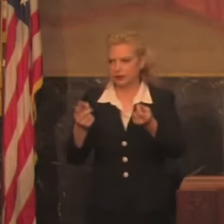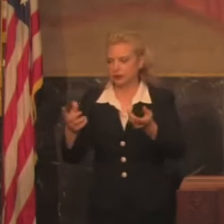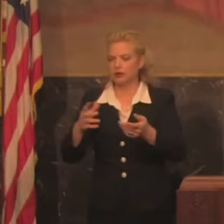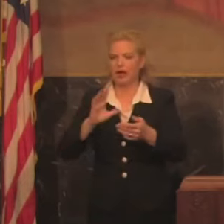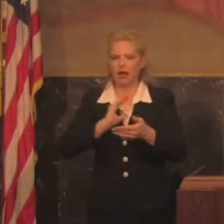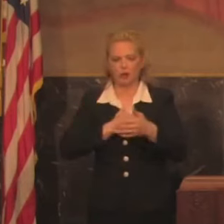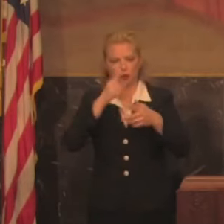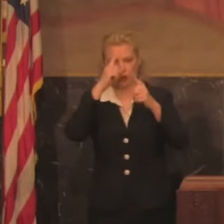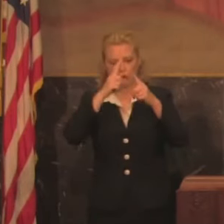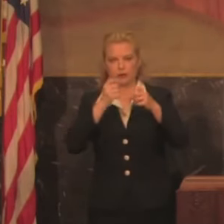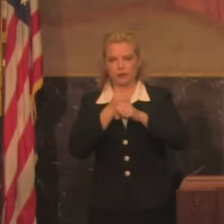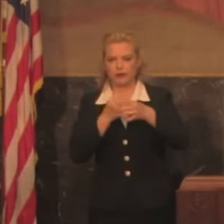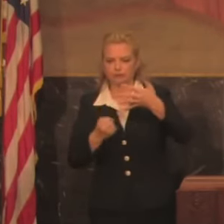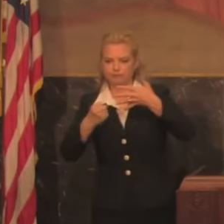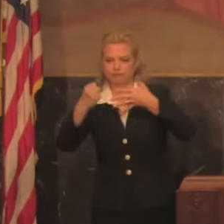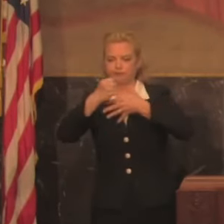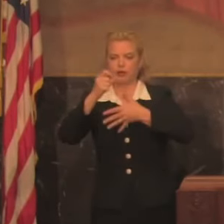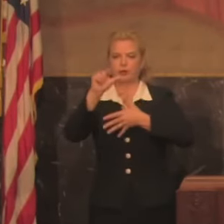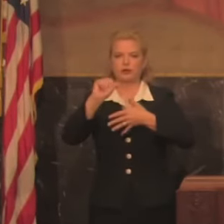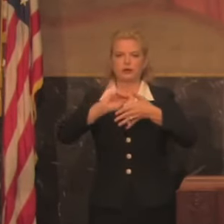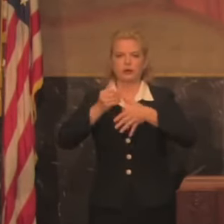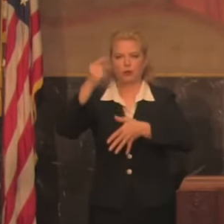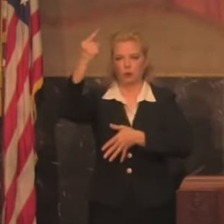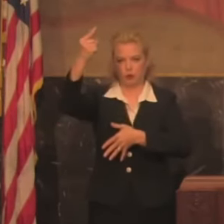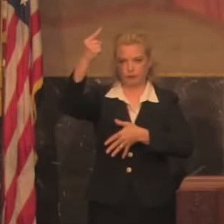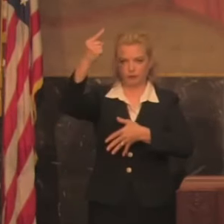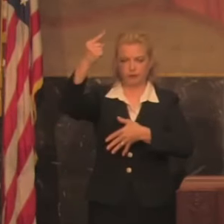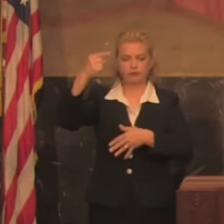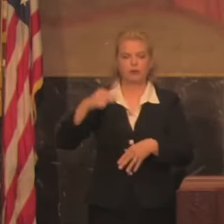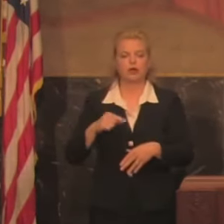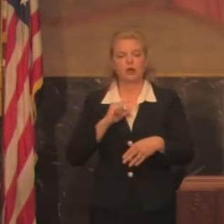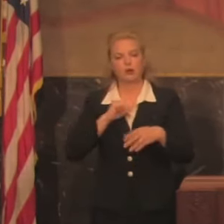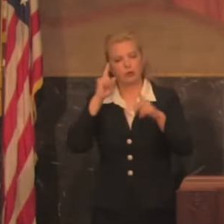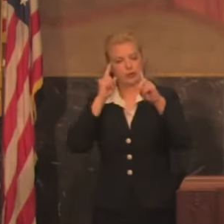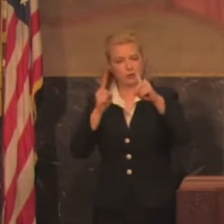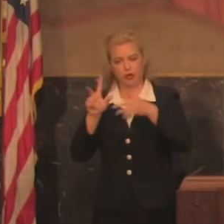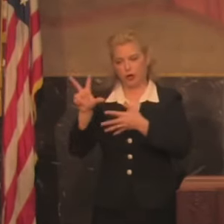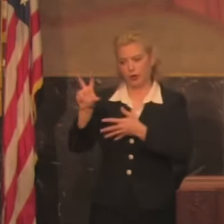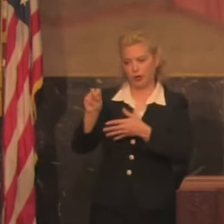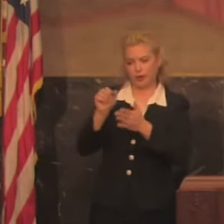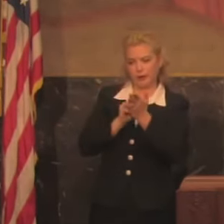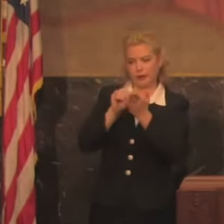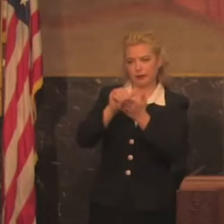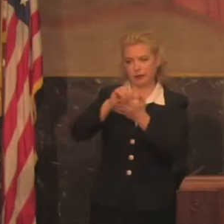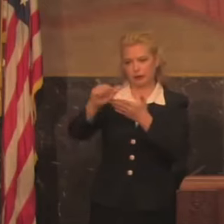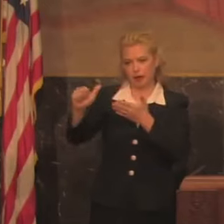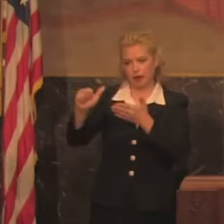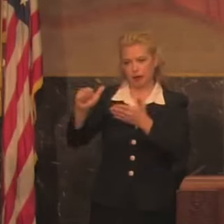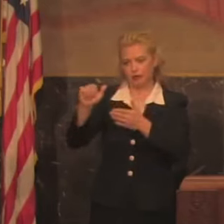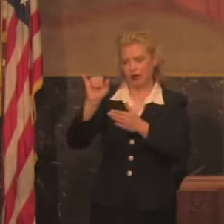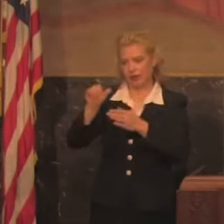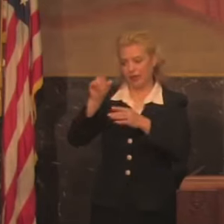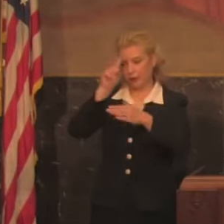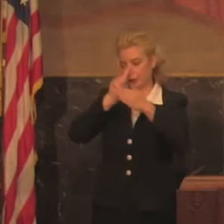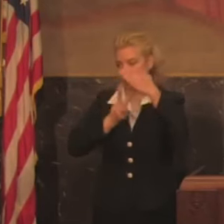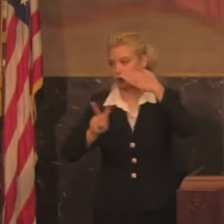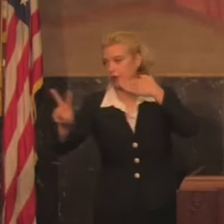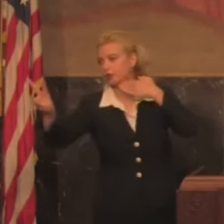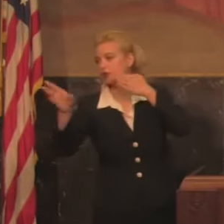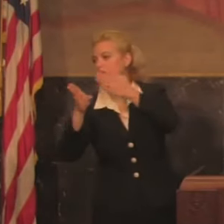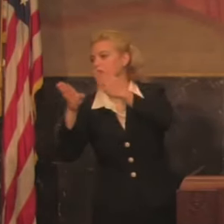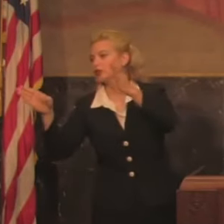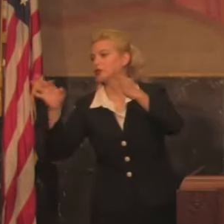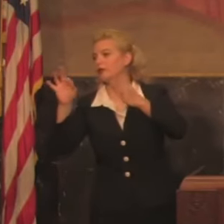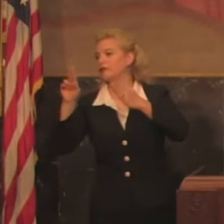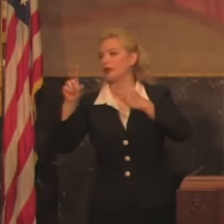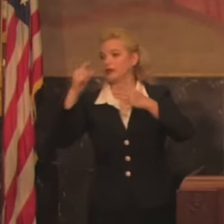category, and so we intend to use $30 million of projected general fund savings in the